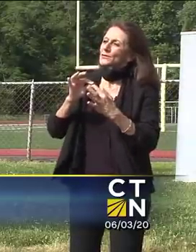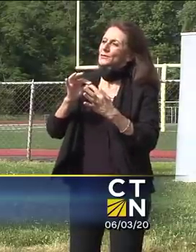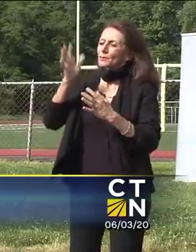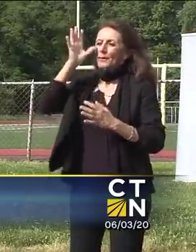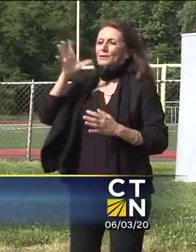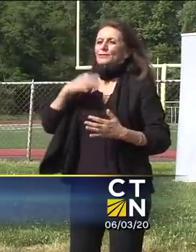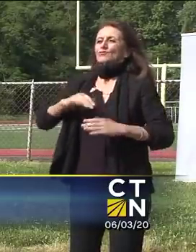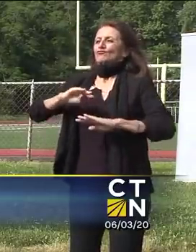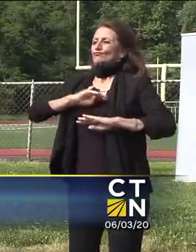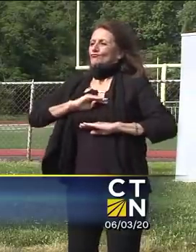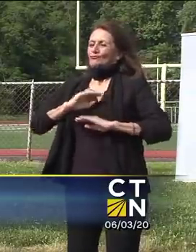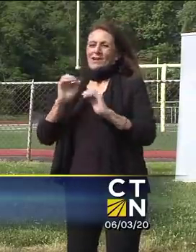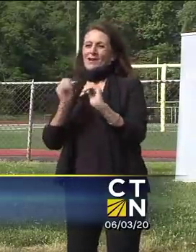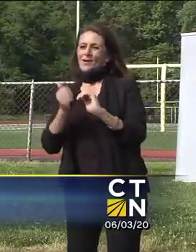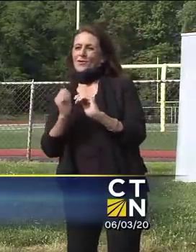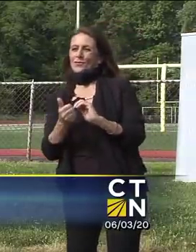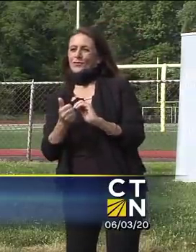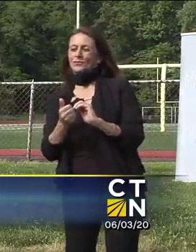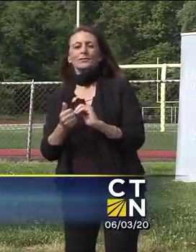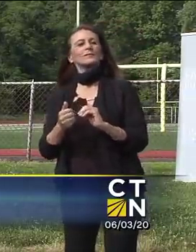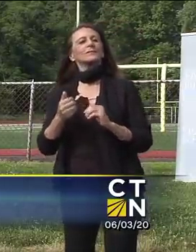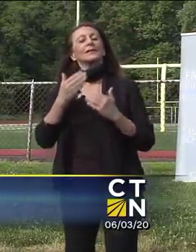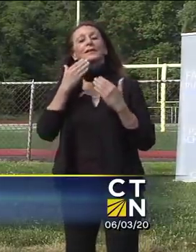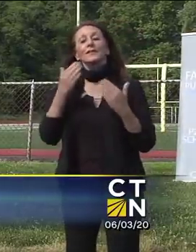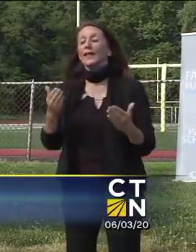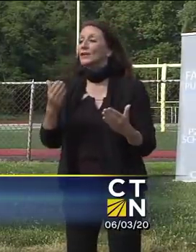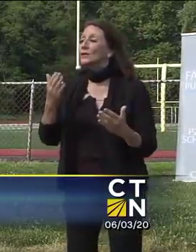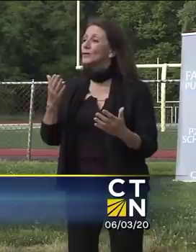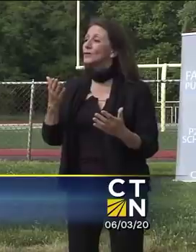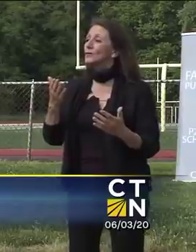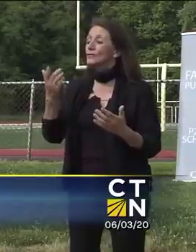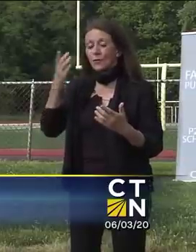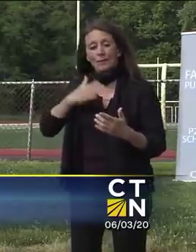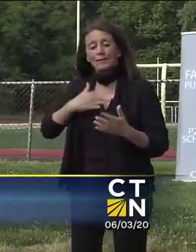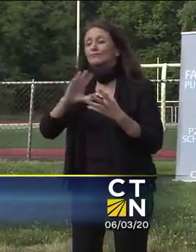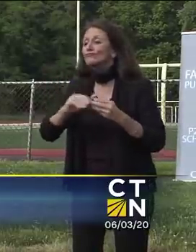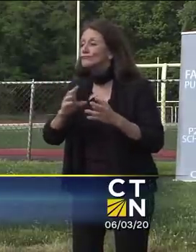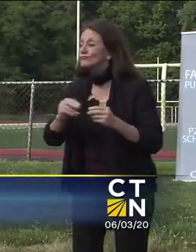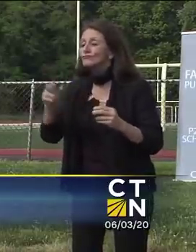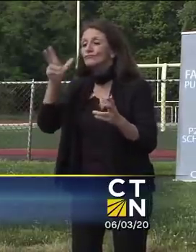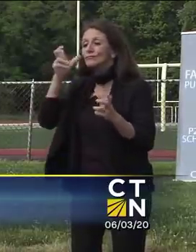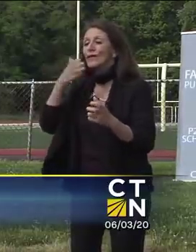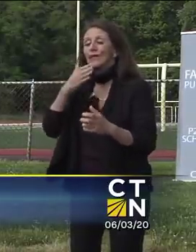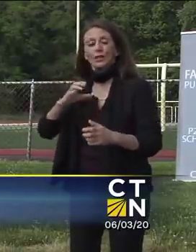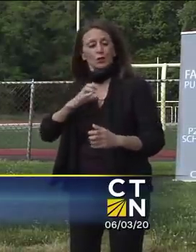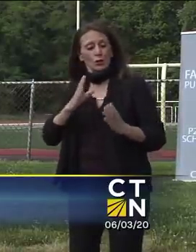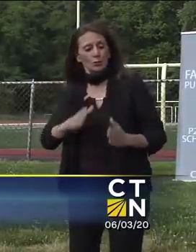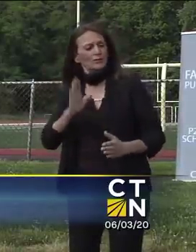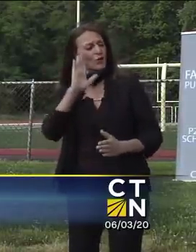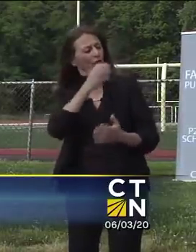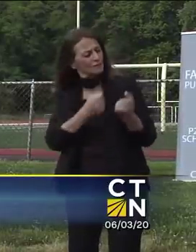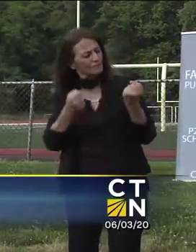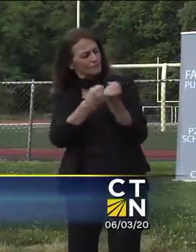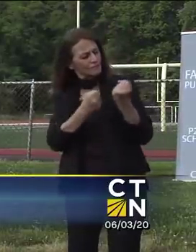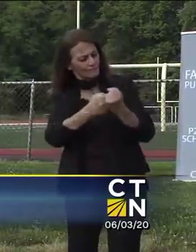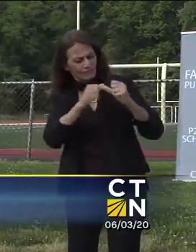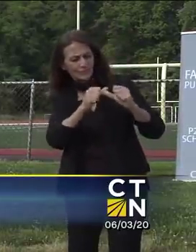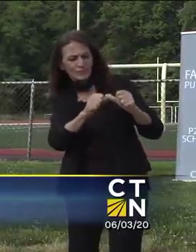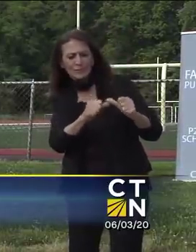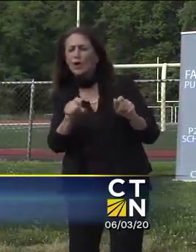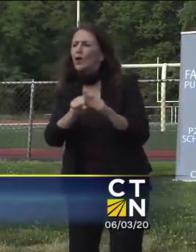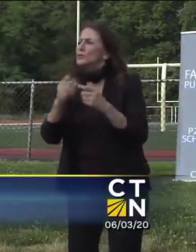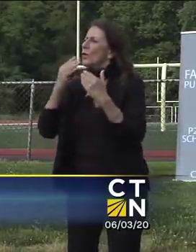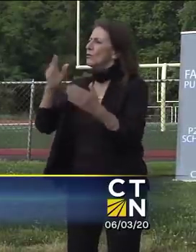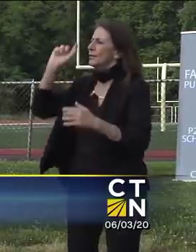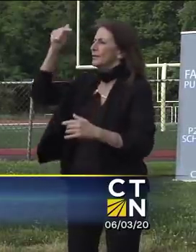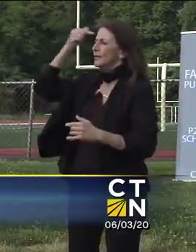well. Thank you for the opportunity to share. Thank you to the Commissioner for his advocacy and to the